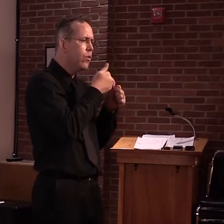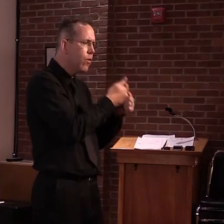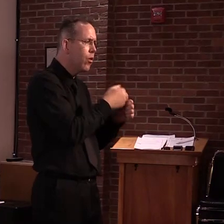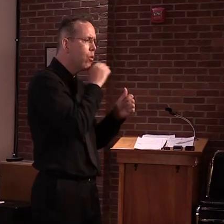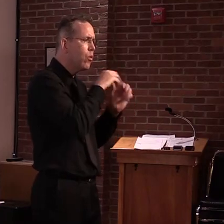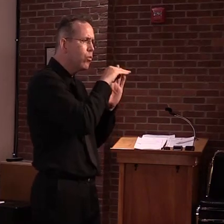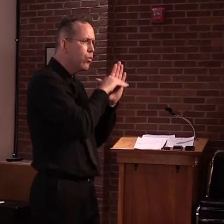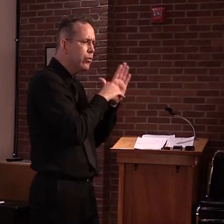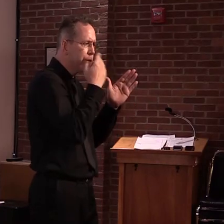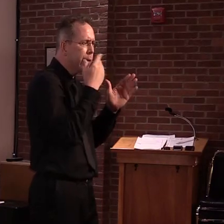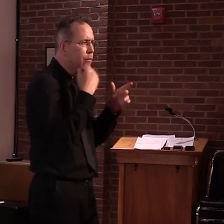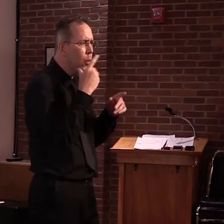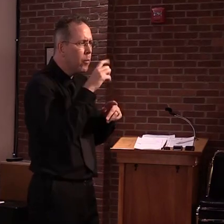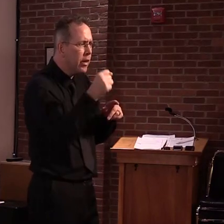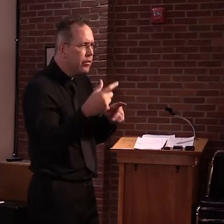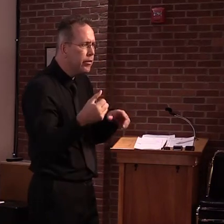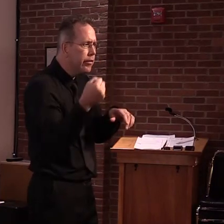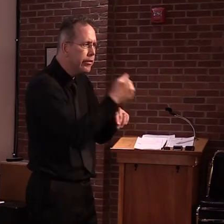forward.